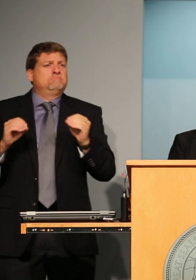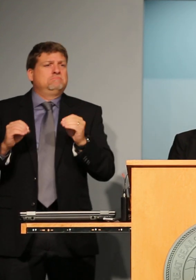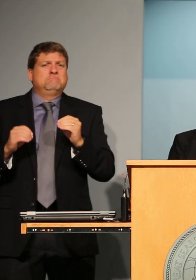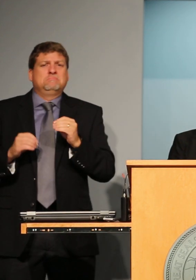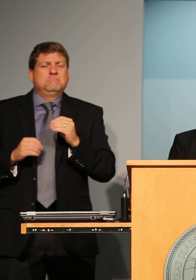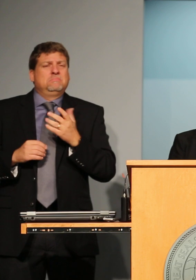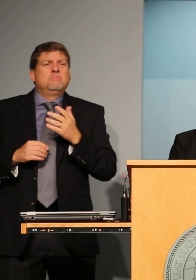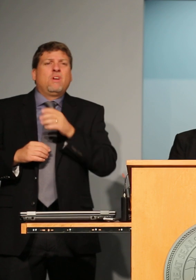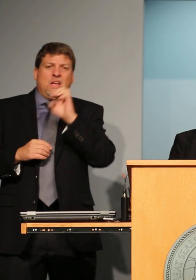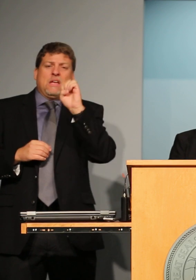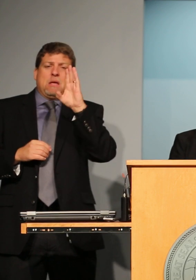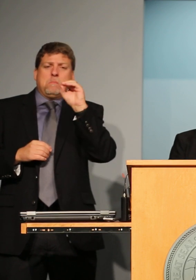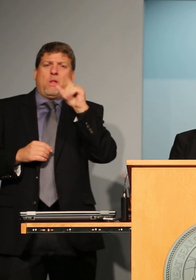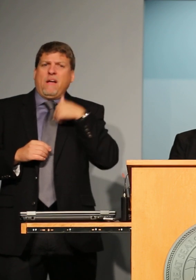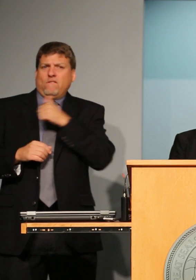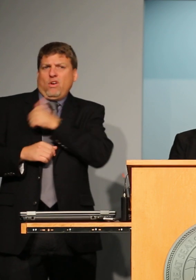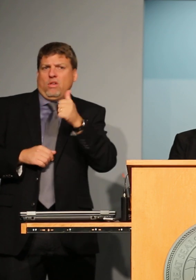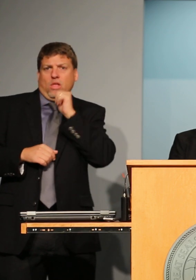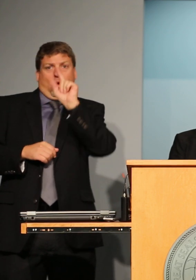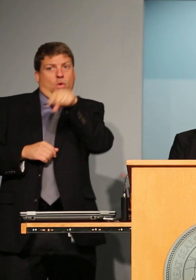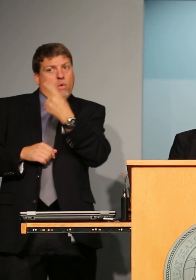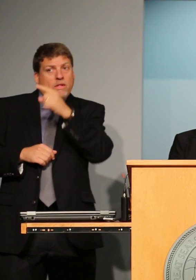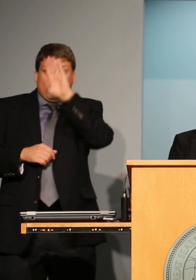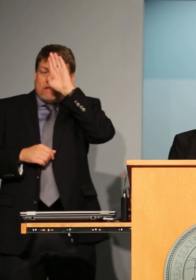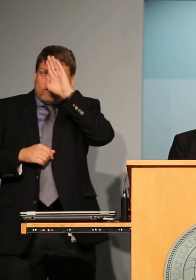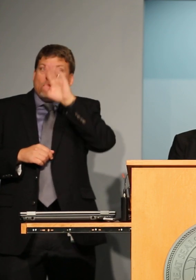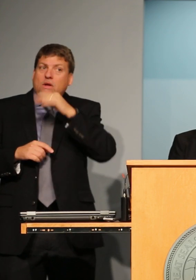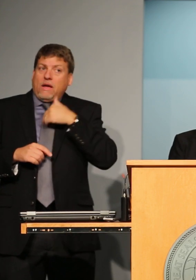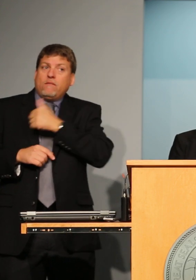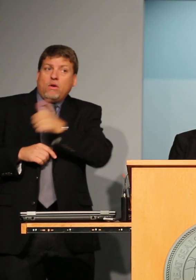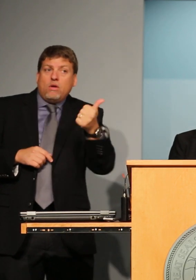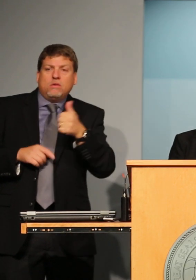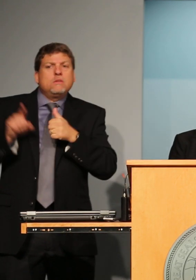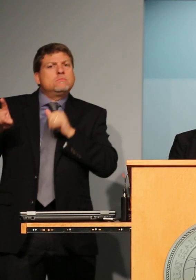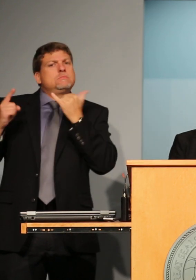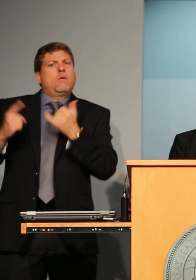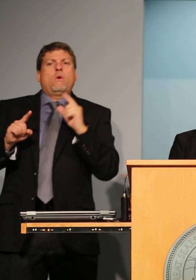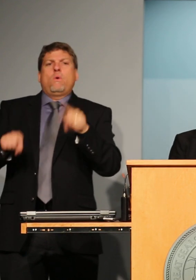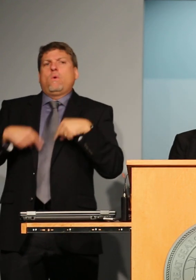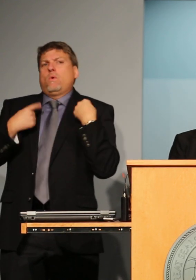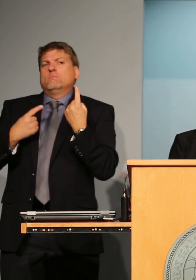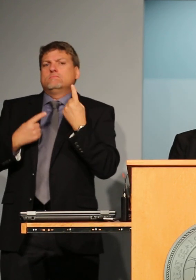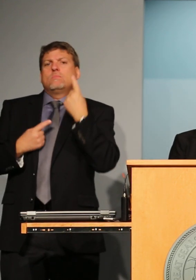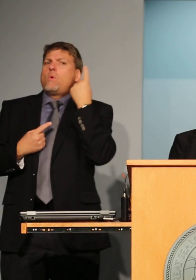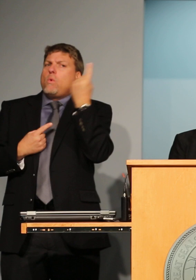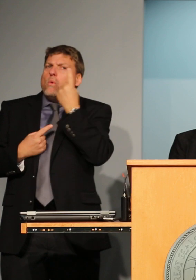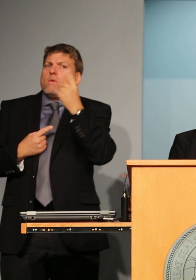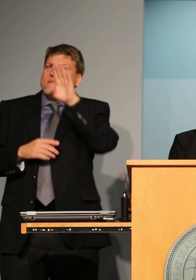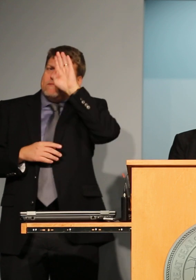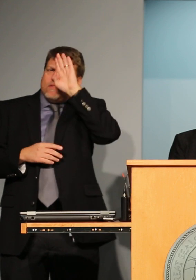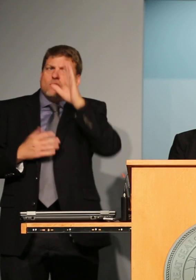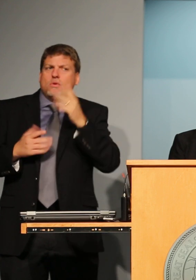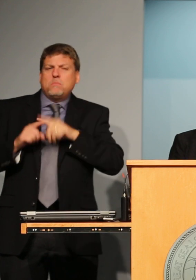Ebola. And the patient is being evaluated by physicians at Duke.